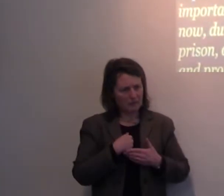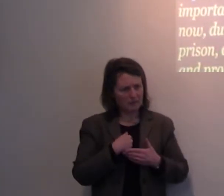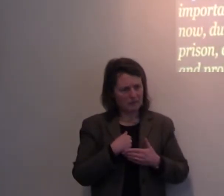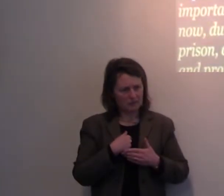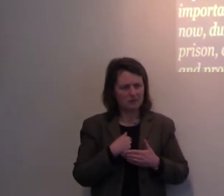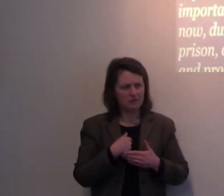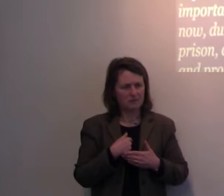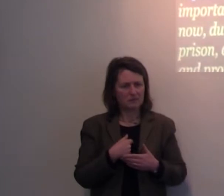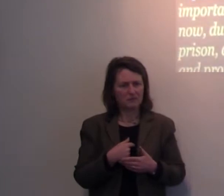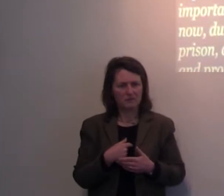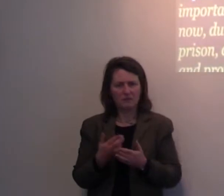me.